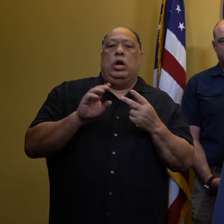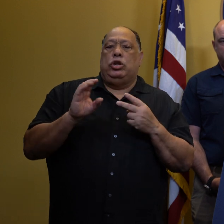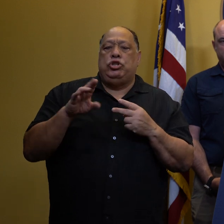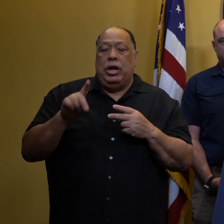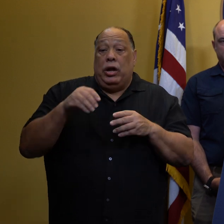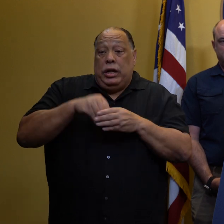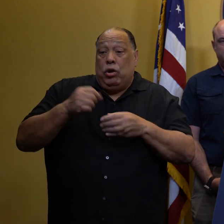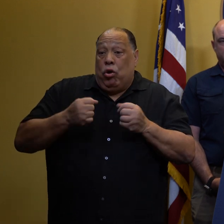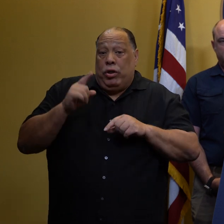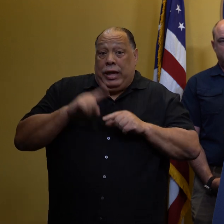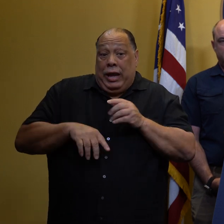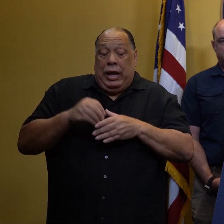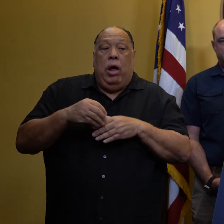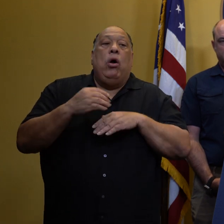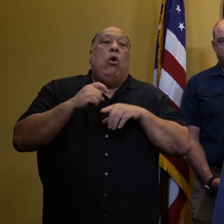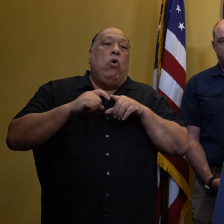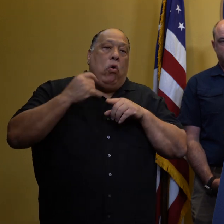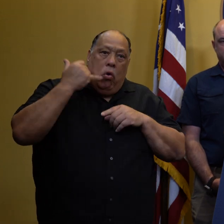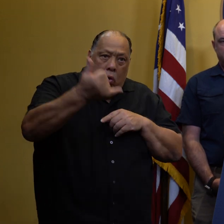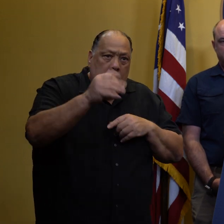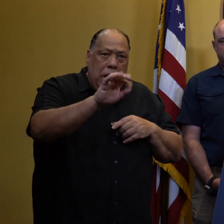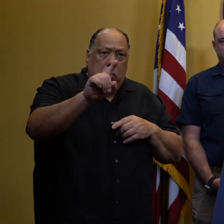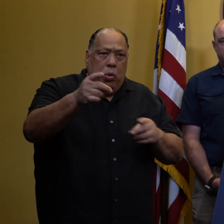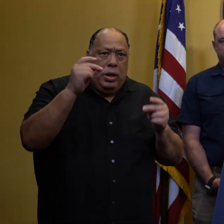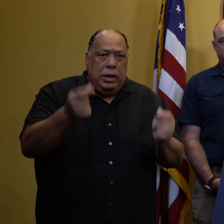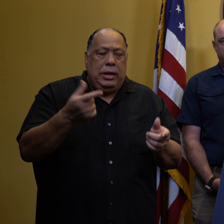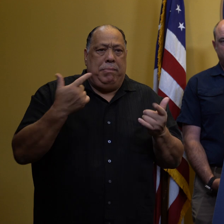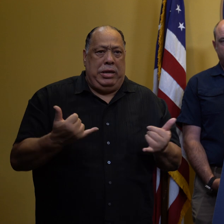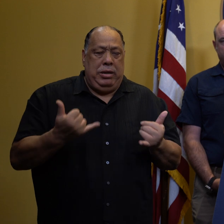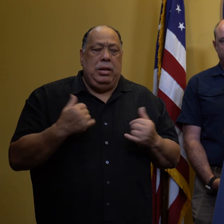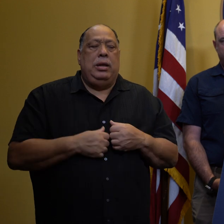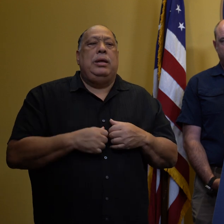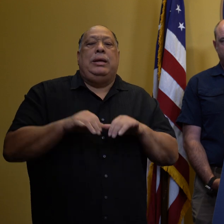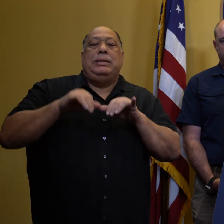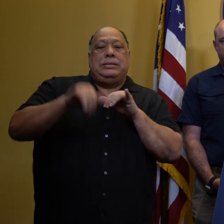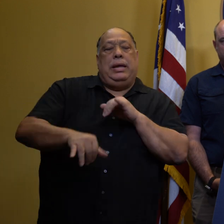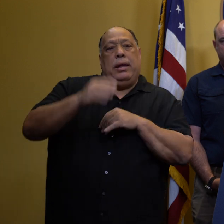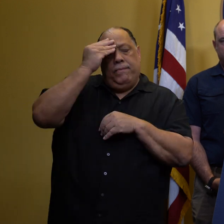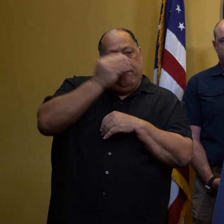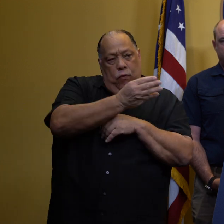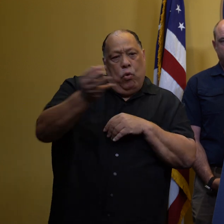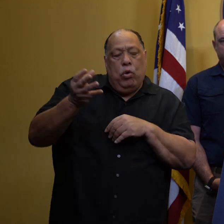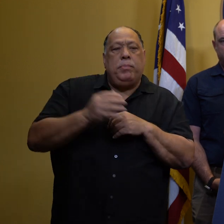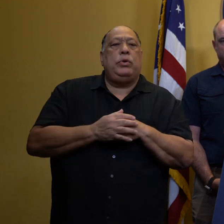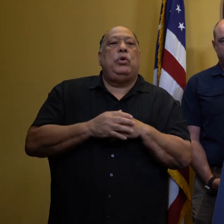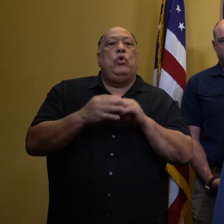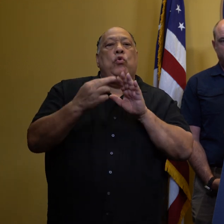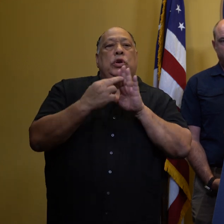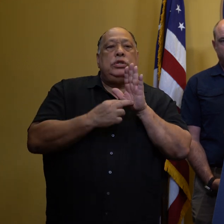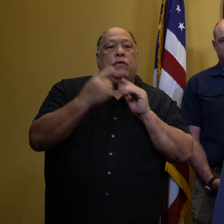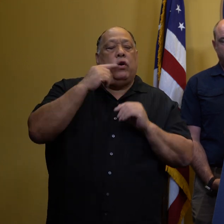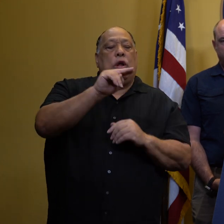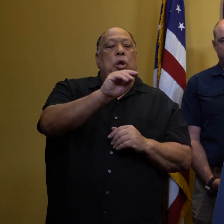anybody in a vehicle that can't get out, please certainly call 911 immediately. As Colin said, please stay informed. Register for the